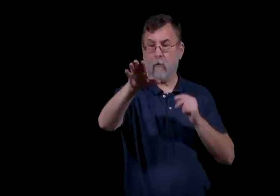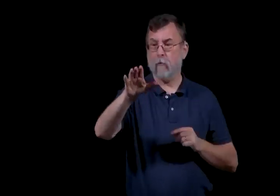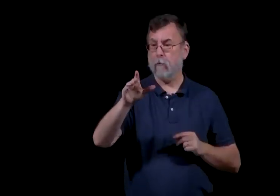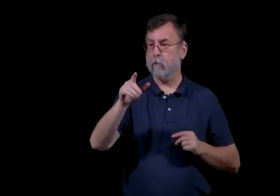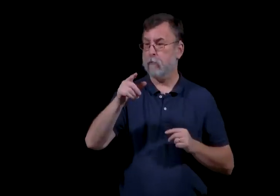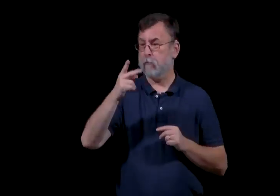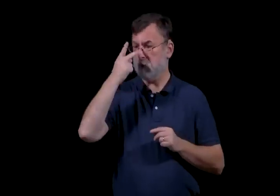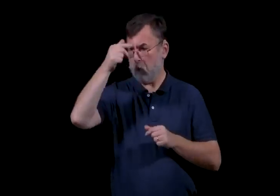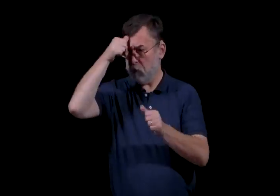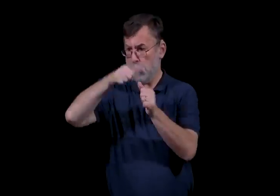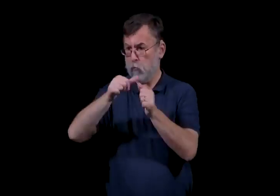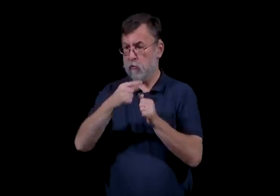Okay.